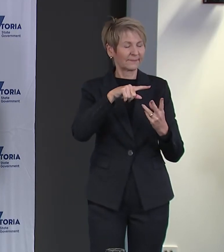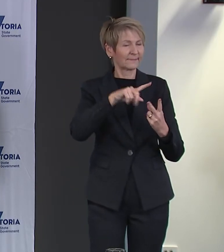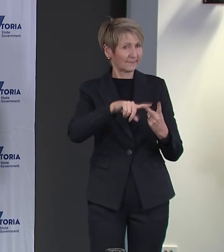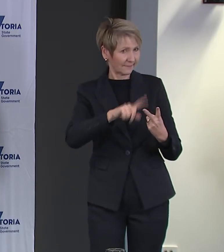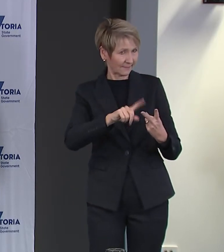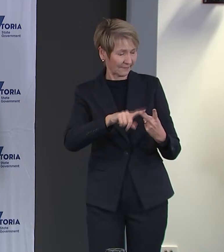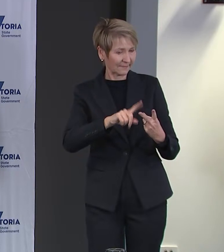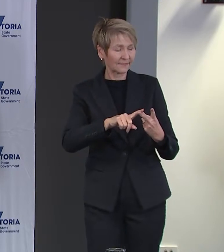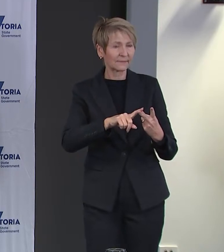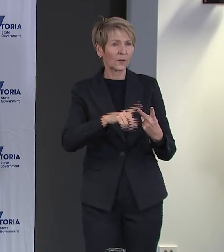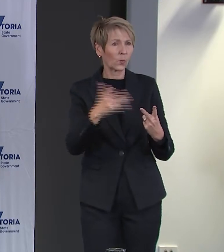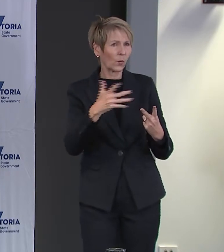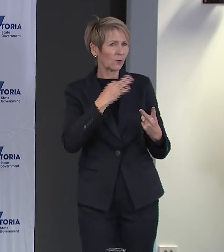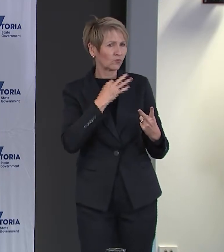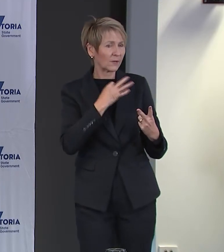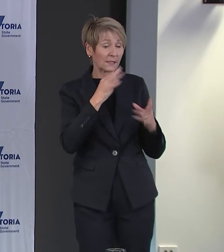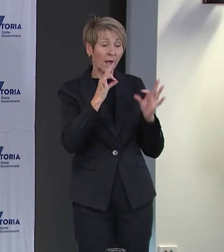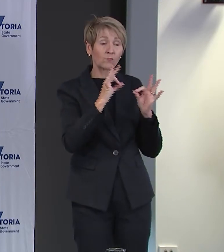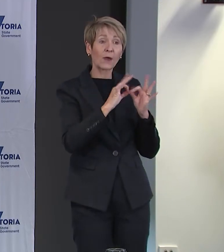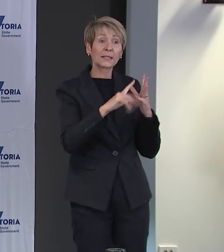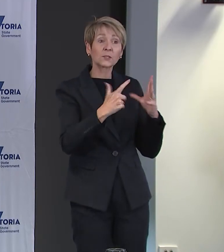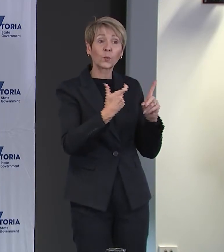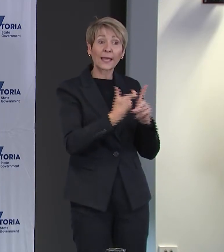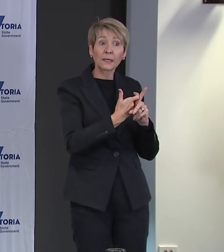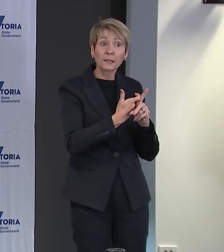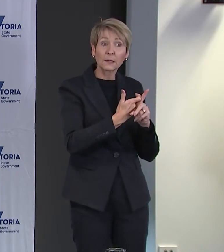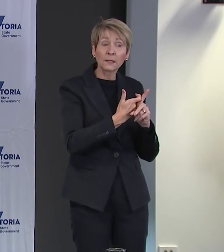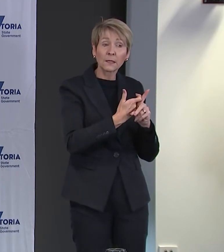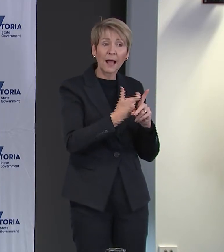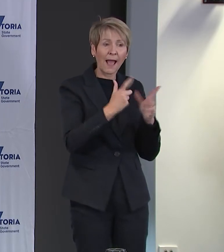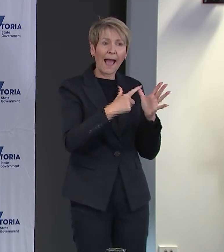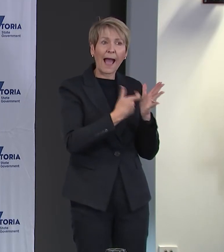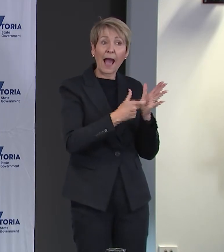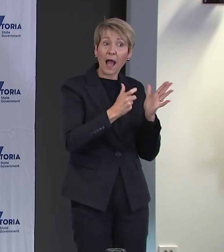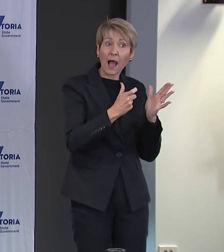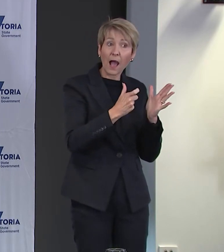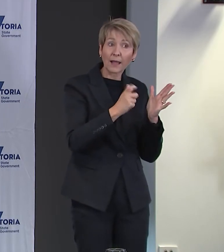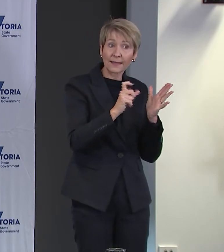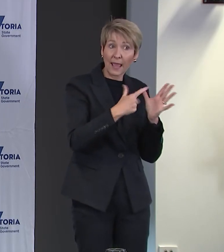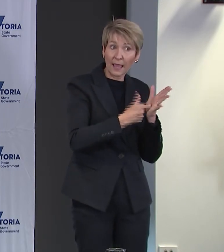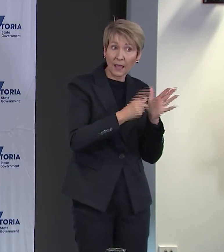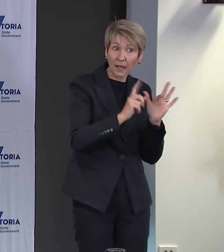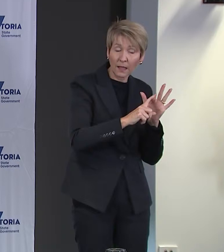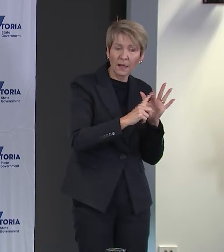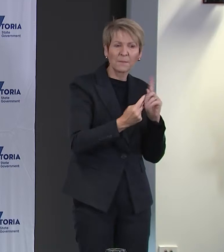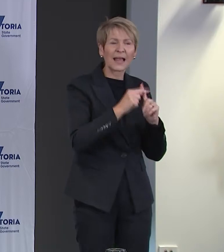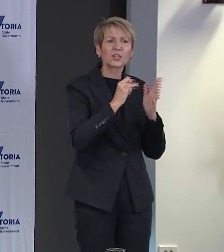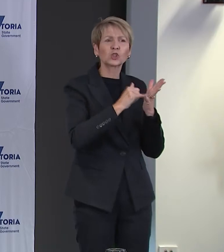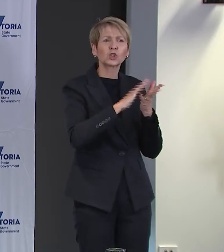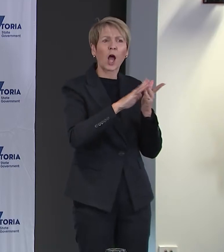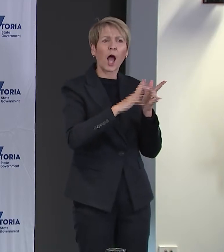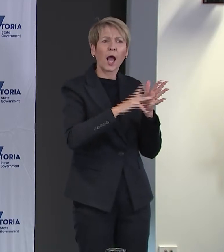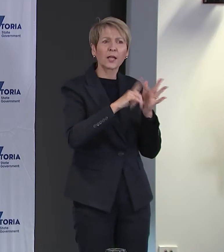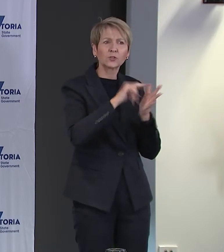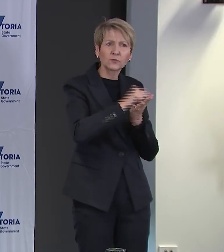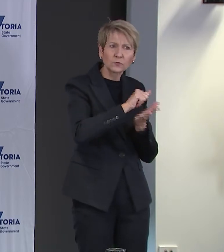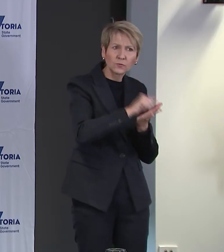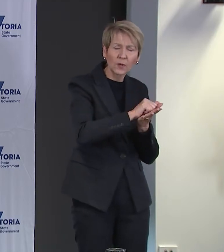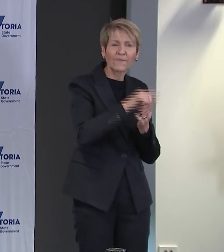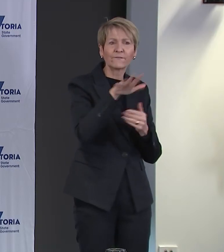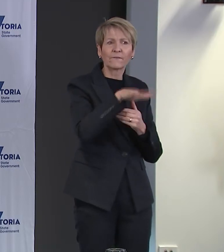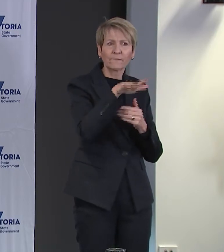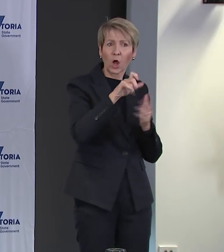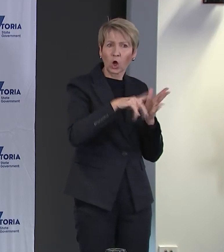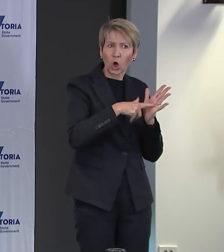they're exposure sites in Brunswick, Melbourne, the OPSM store, another World China store in Melbourne, a Mickleham store, the 55 Collins